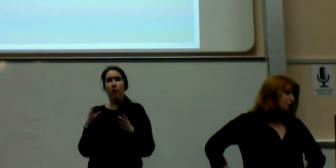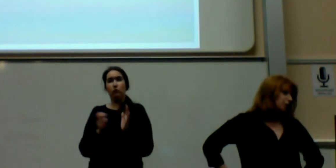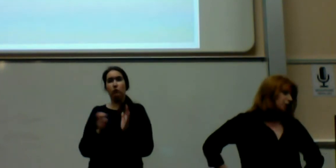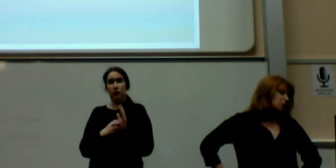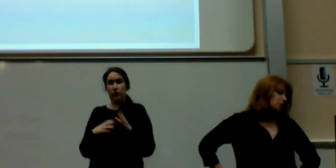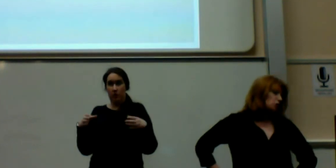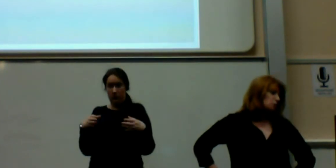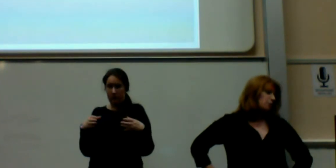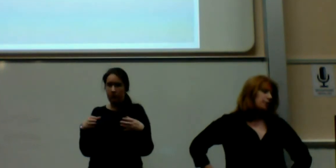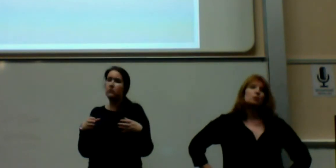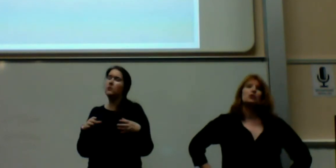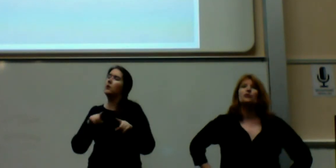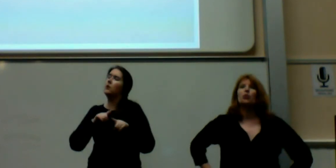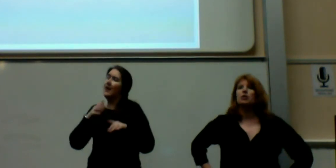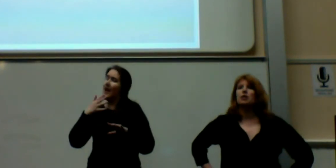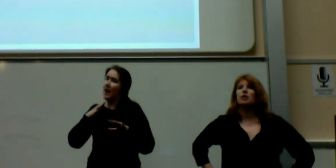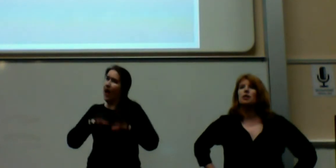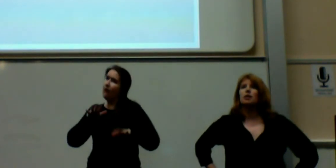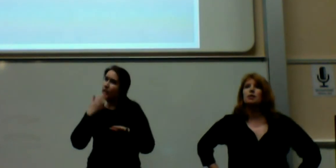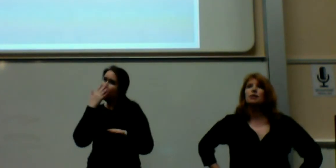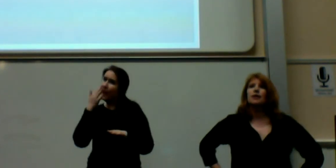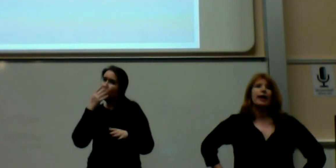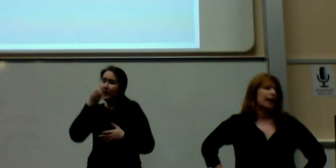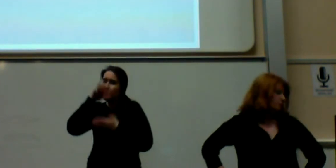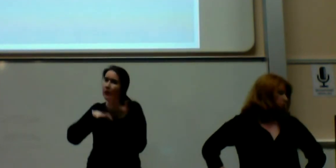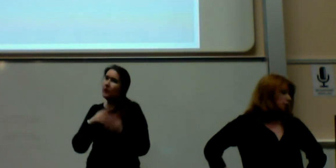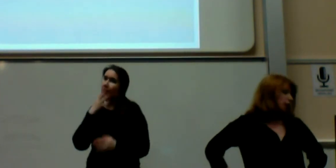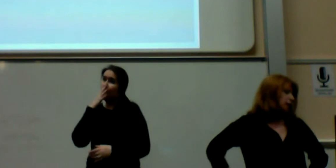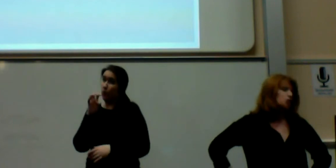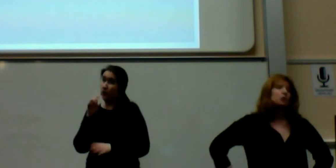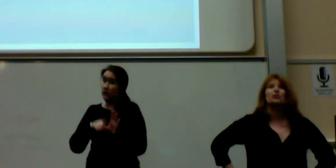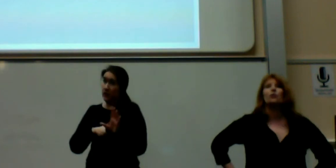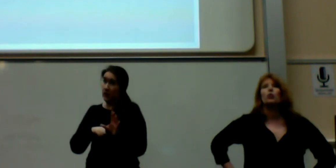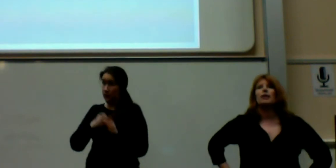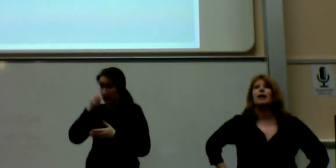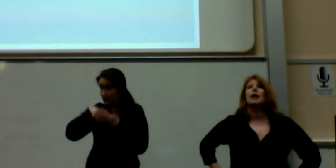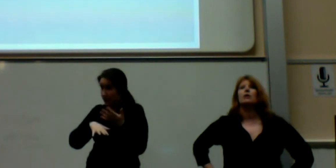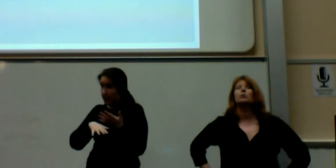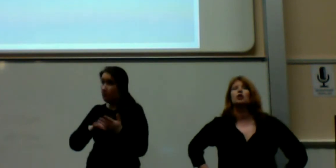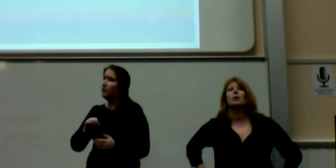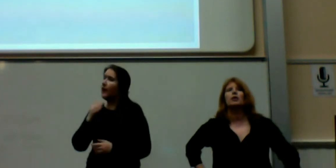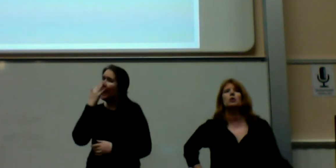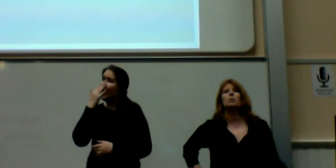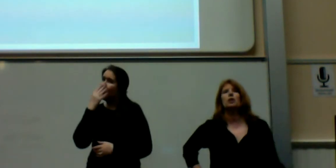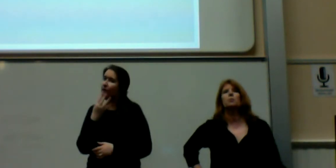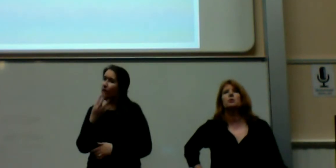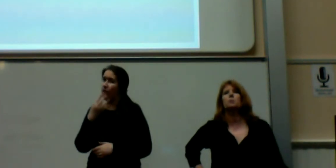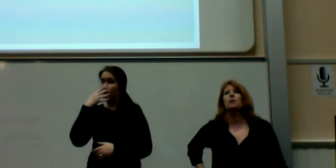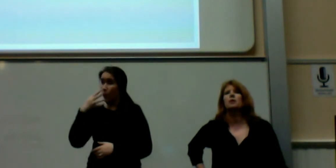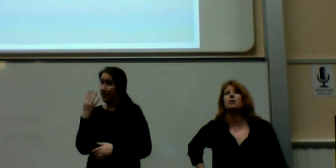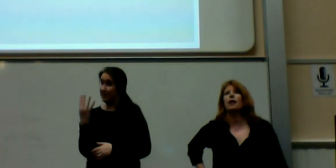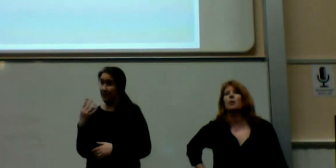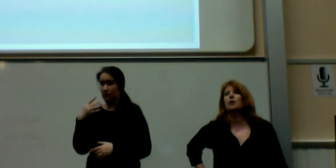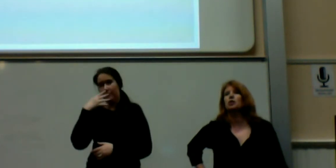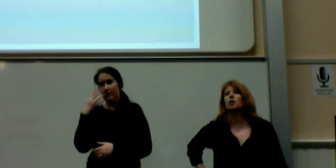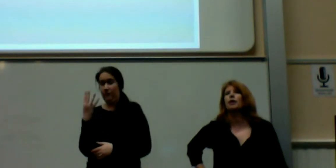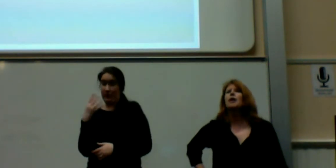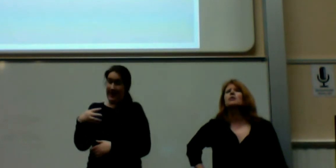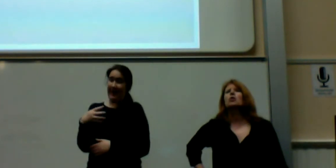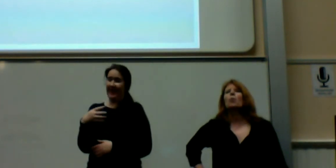The average age of experience was 14 years, and the average age was 49. Only 22 people responded to